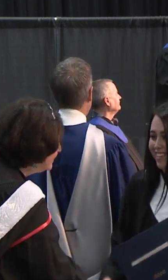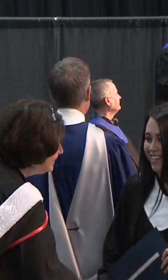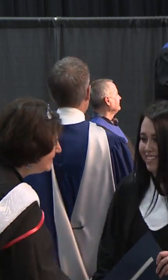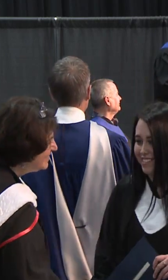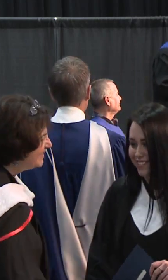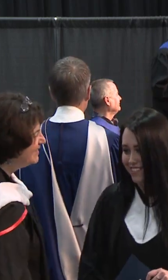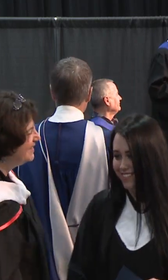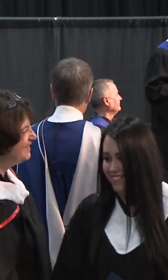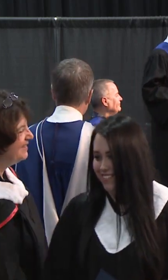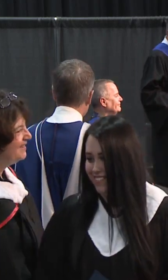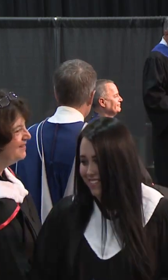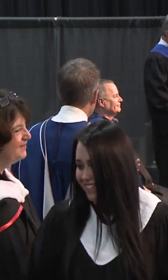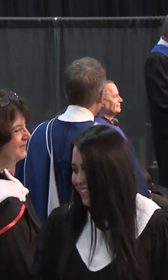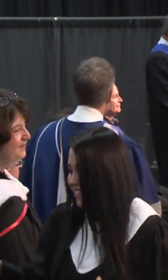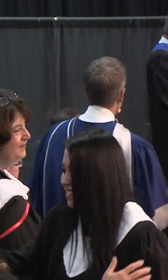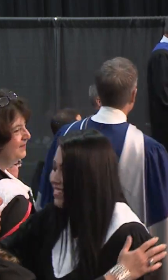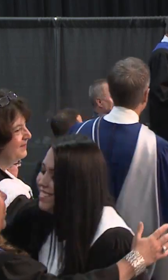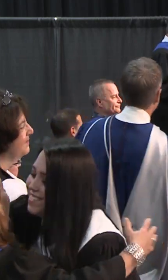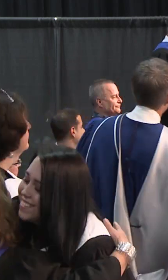Haley Stoddard.